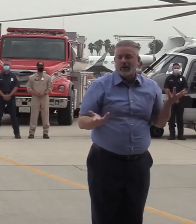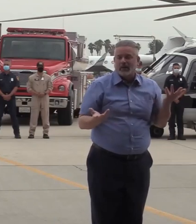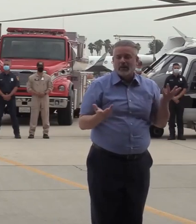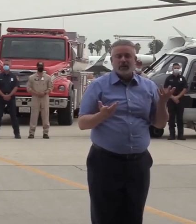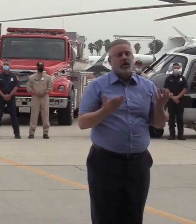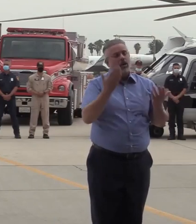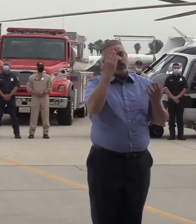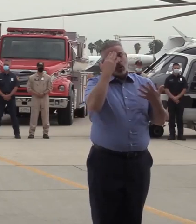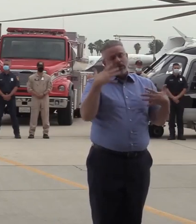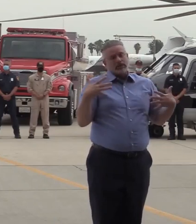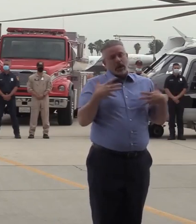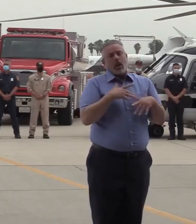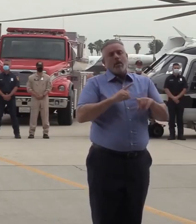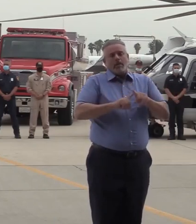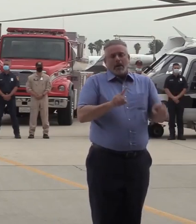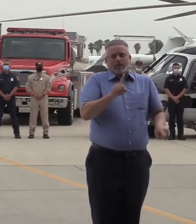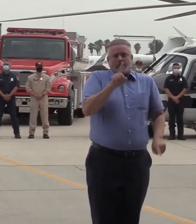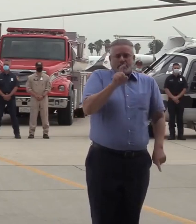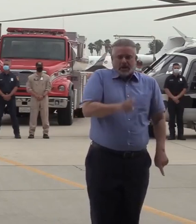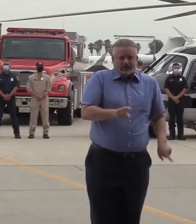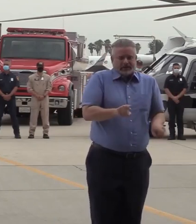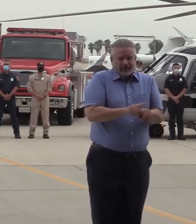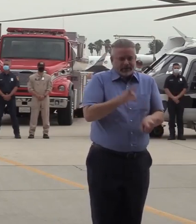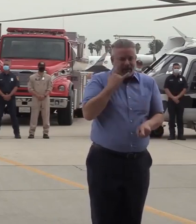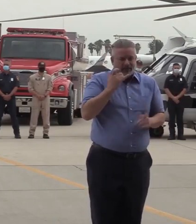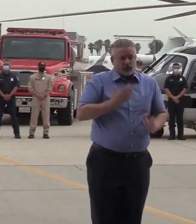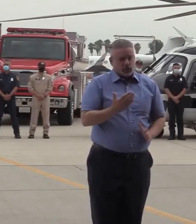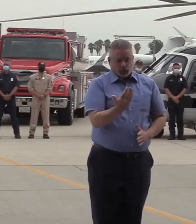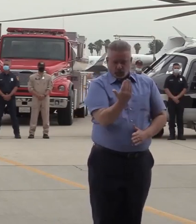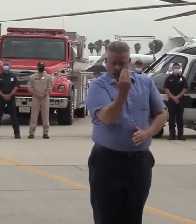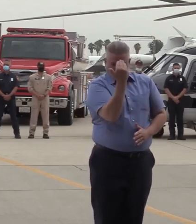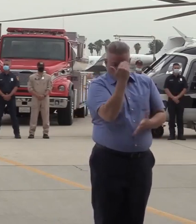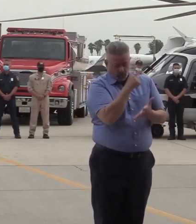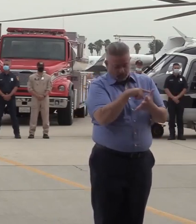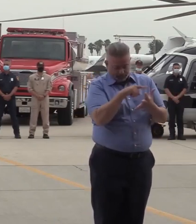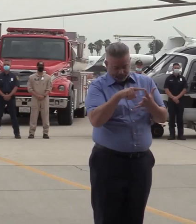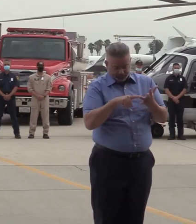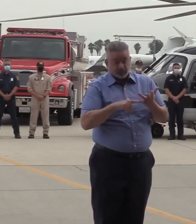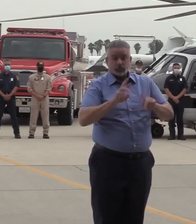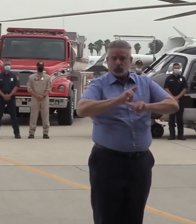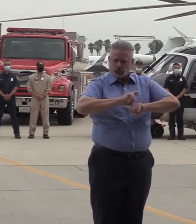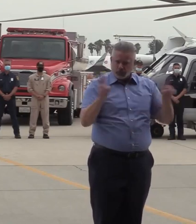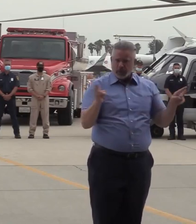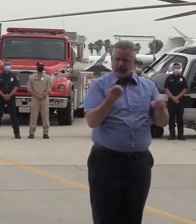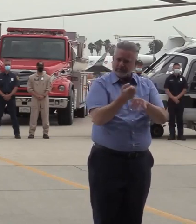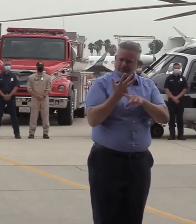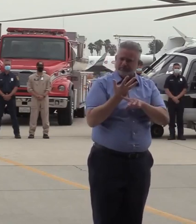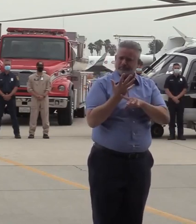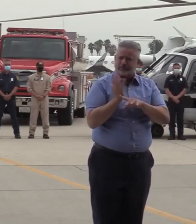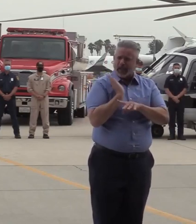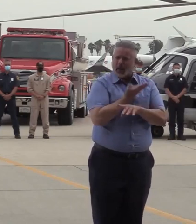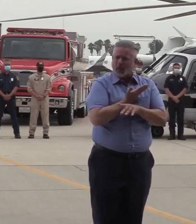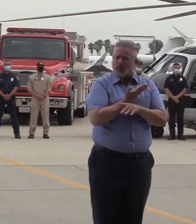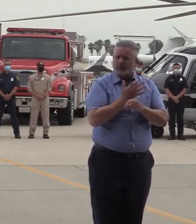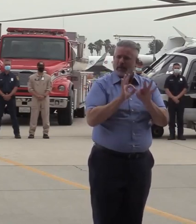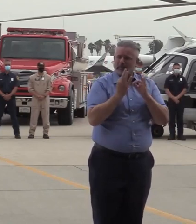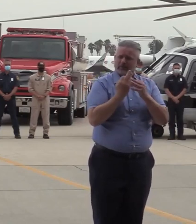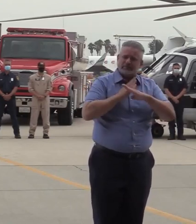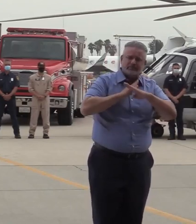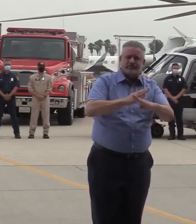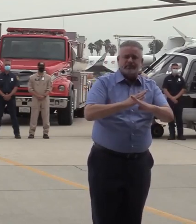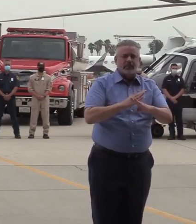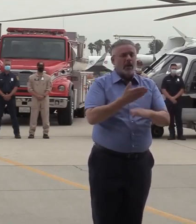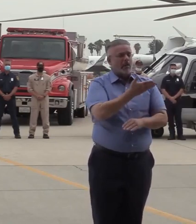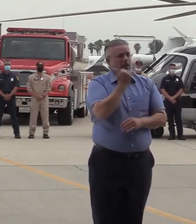know this is scary stuff, but we have to, as Californians, know these facts, prepare for them, to protect our loved ones.